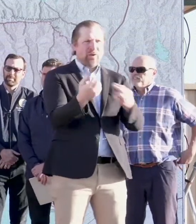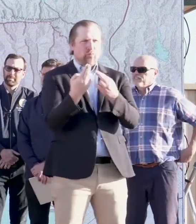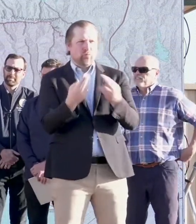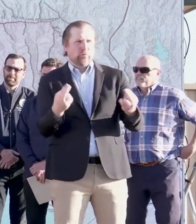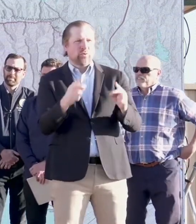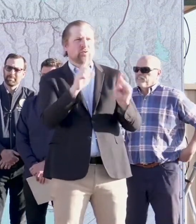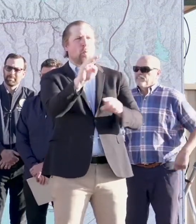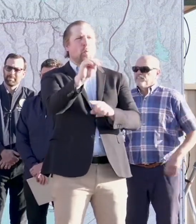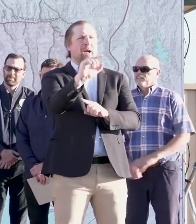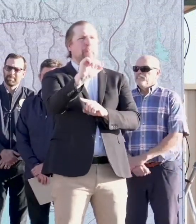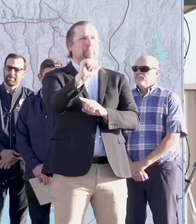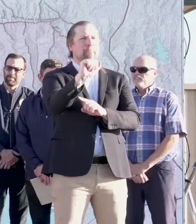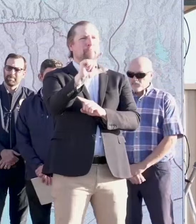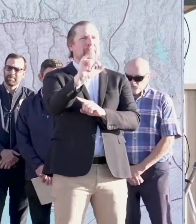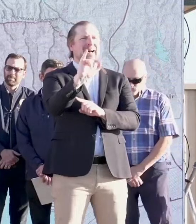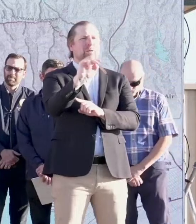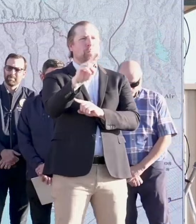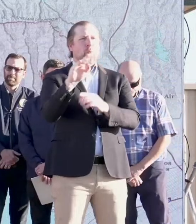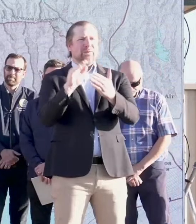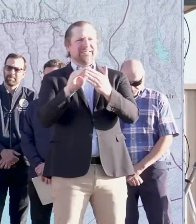please go to